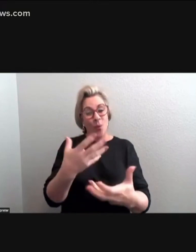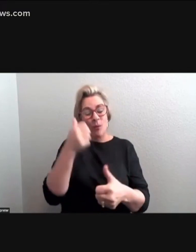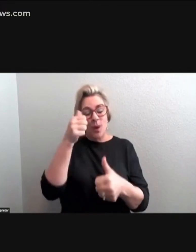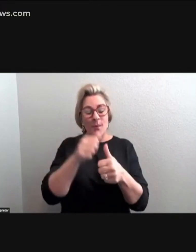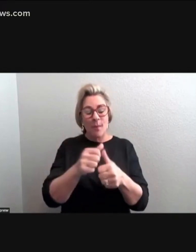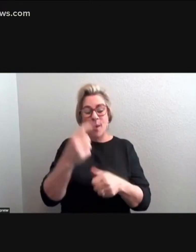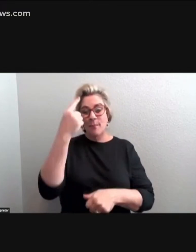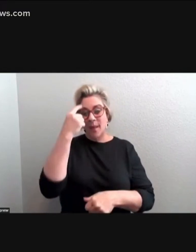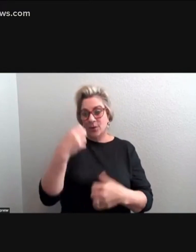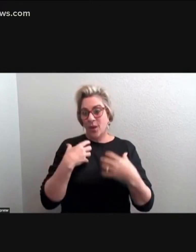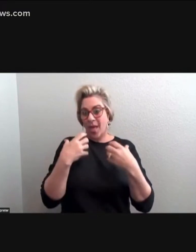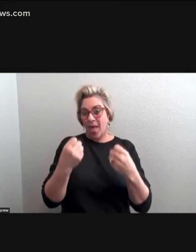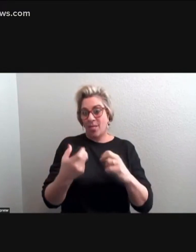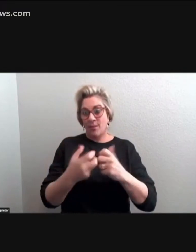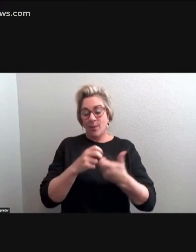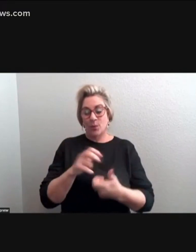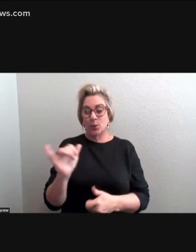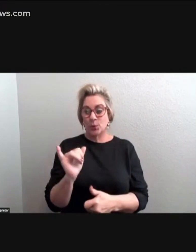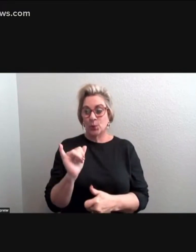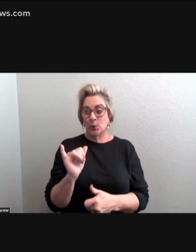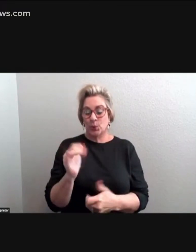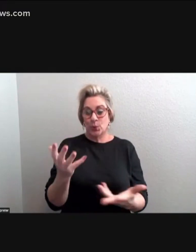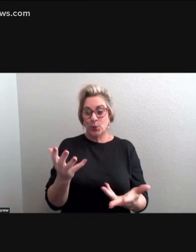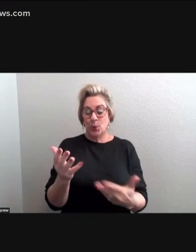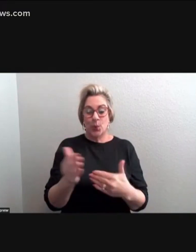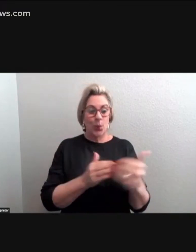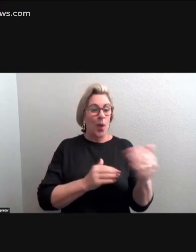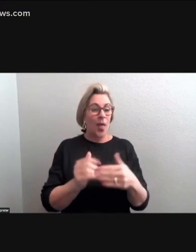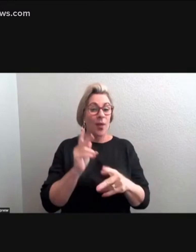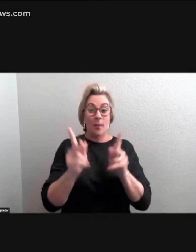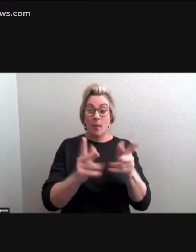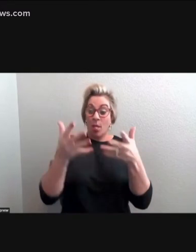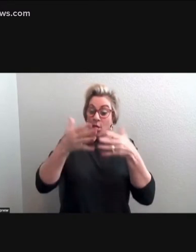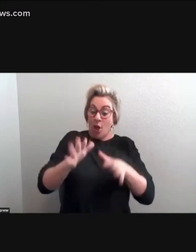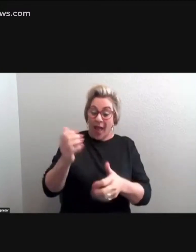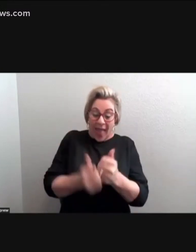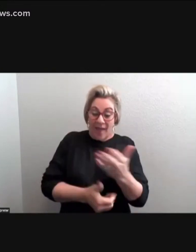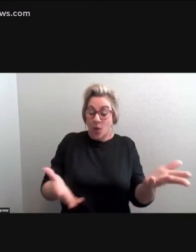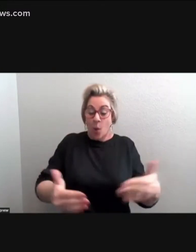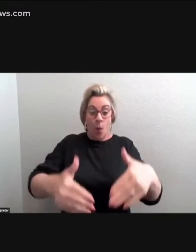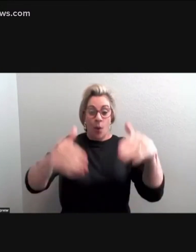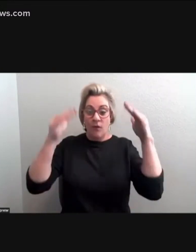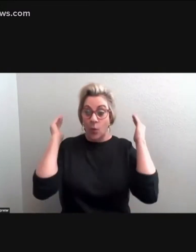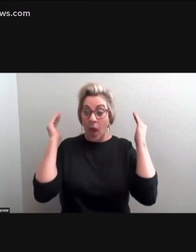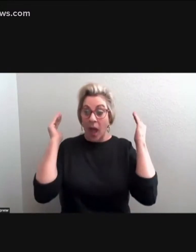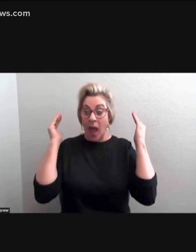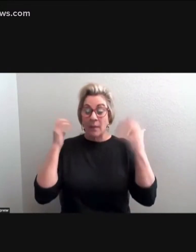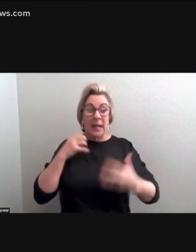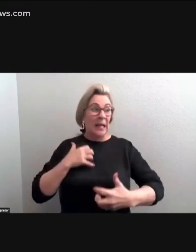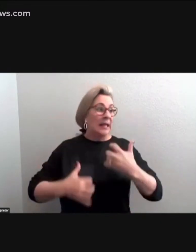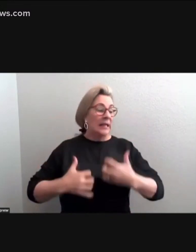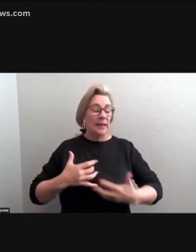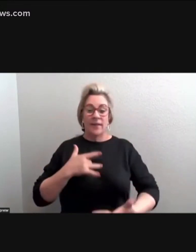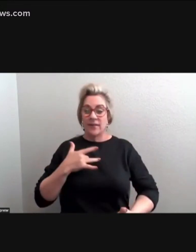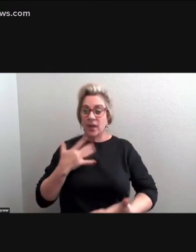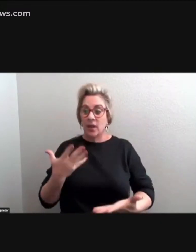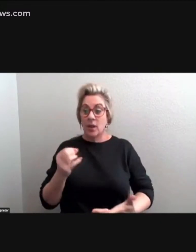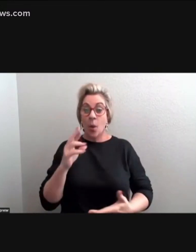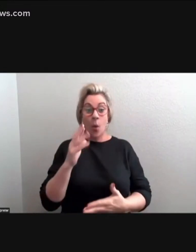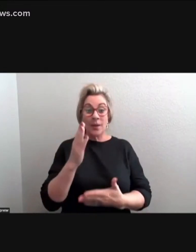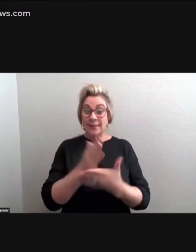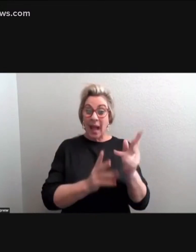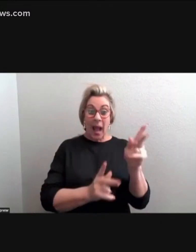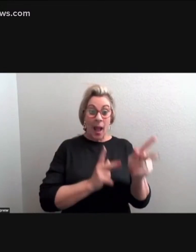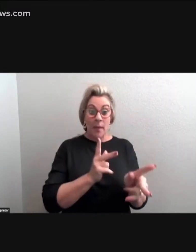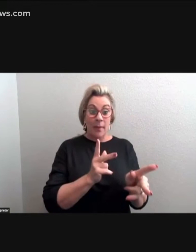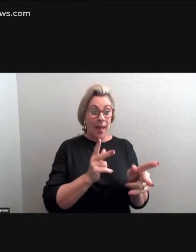issues that are going on around it, whether it's about the folks that have lost everything and are overwhelmed and the anxiety they're feeling, or even those people